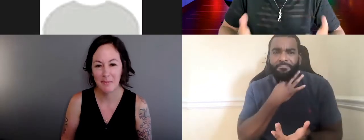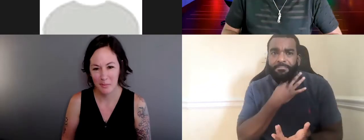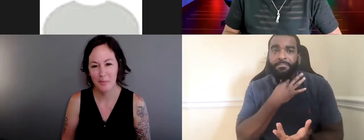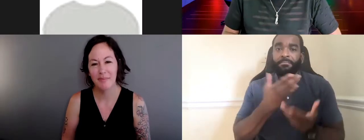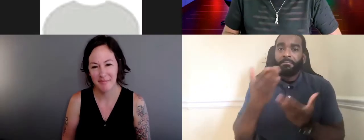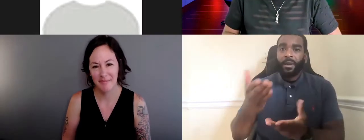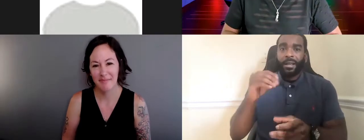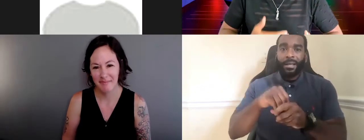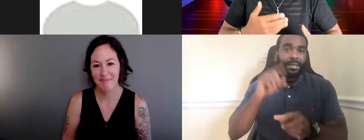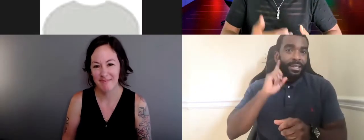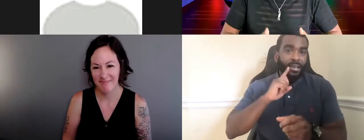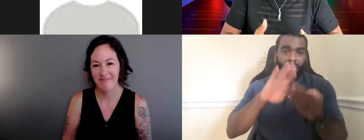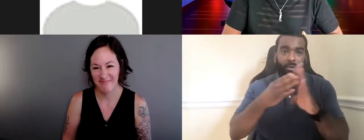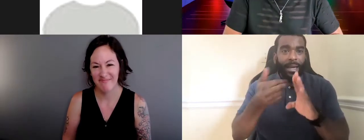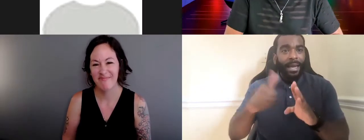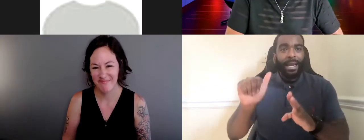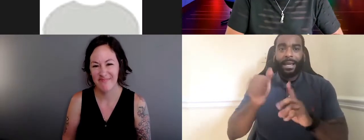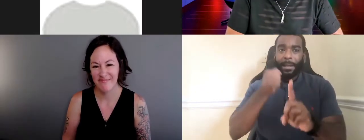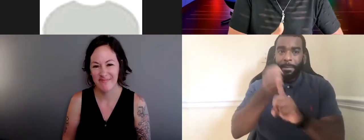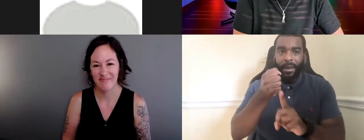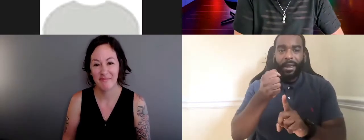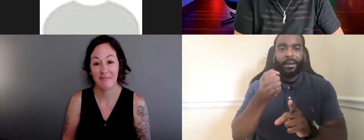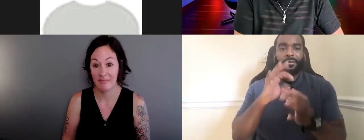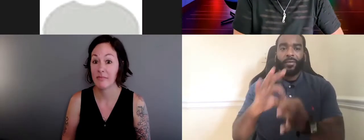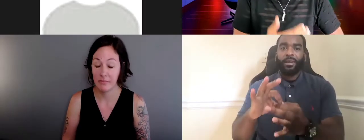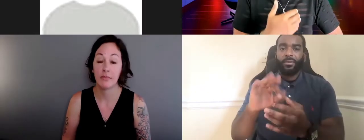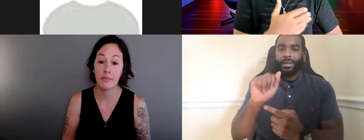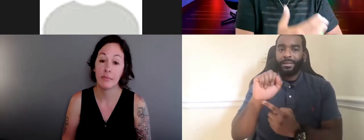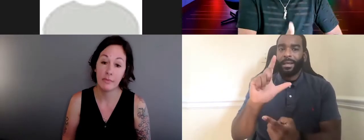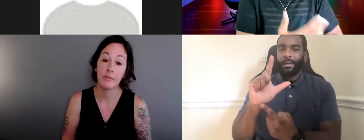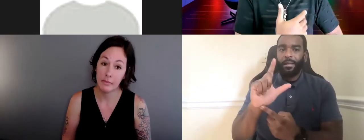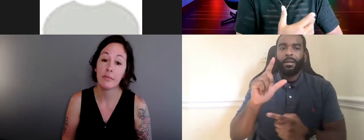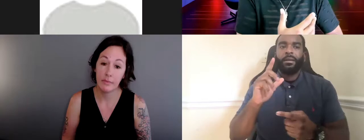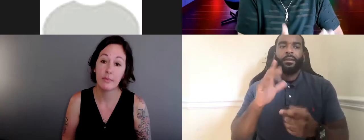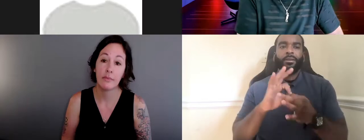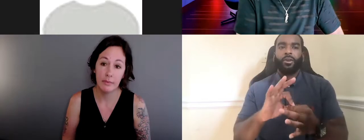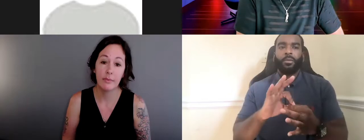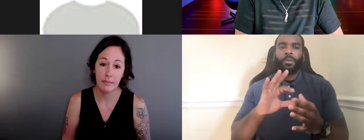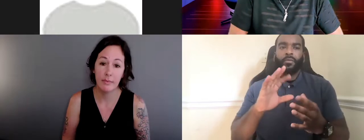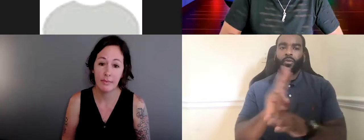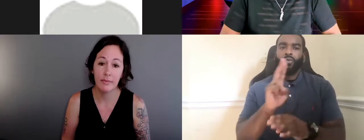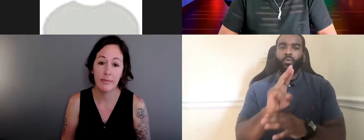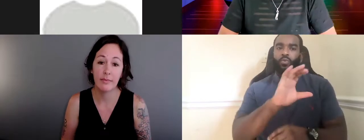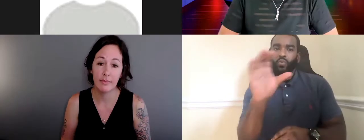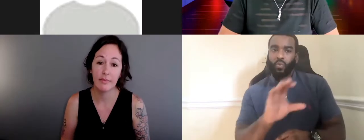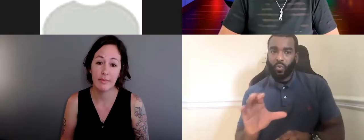in the deaf community or related to ASL in terms of the use of Zoom?